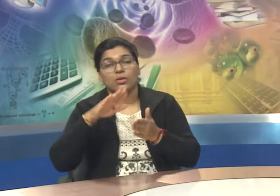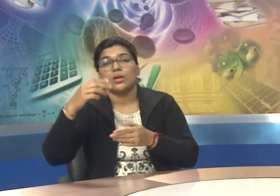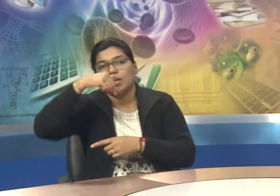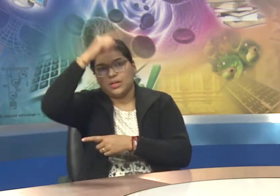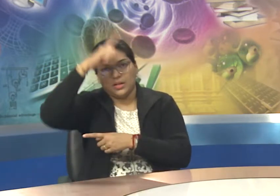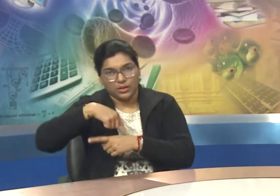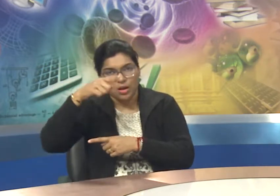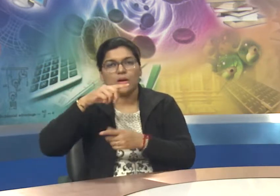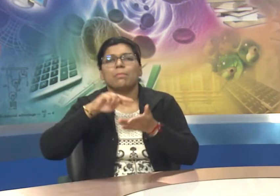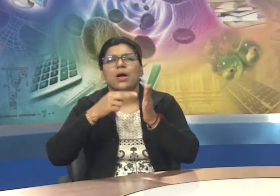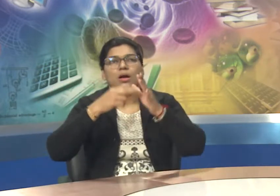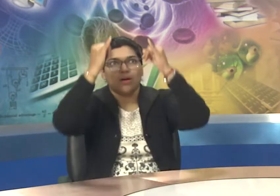and